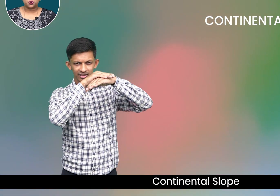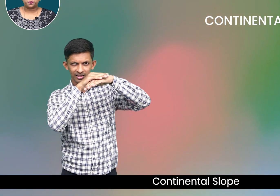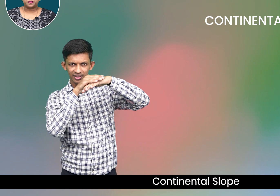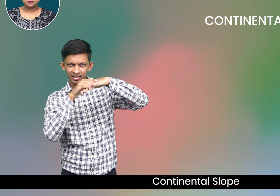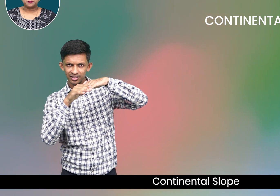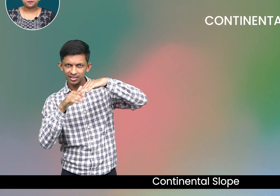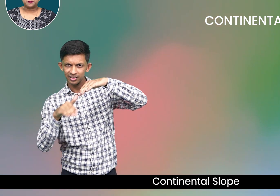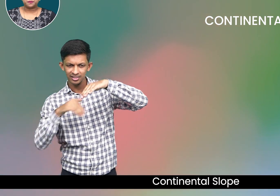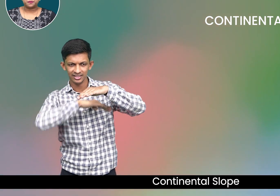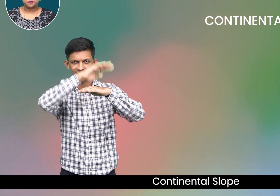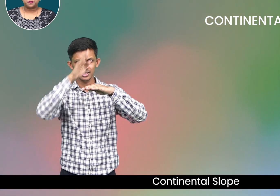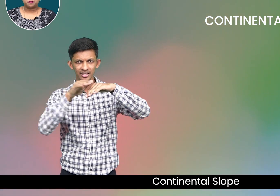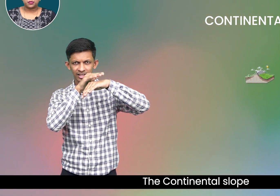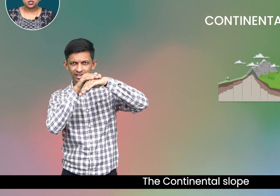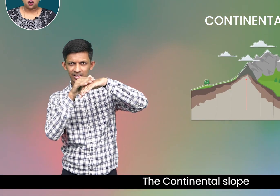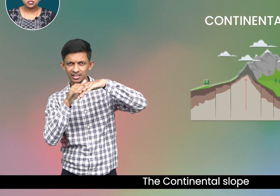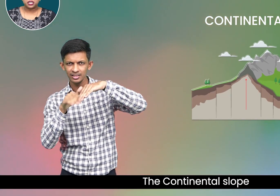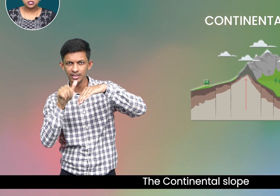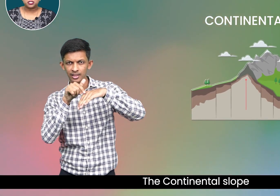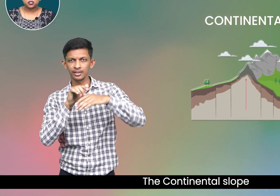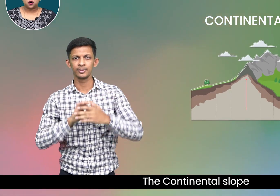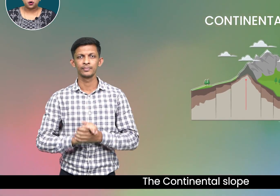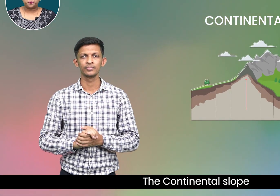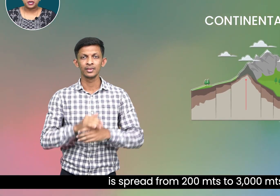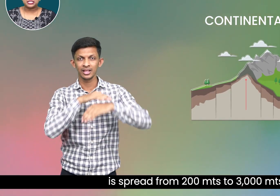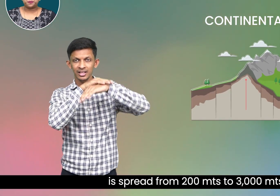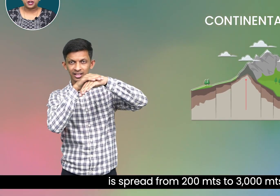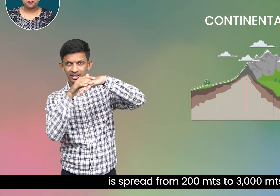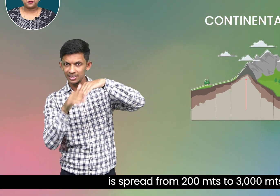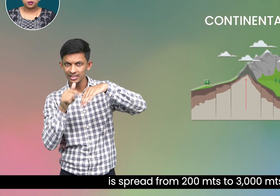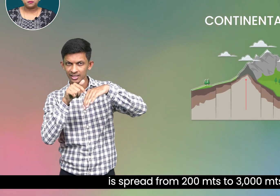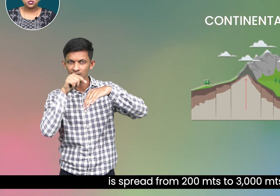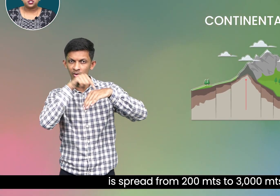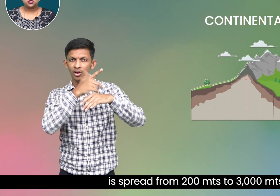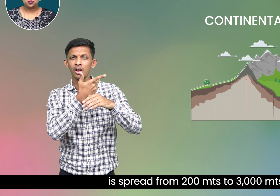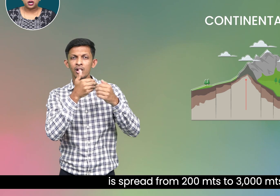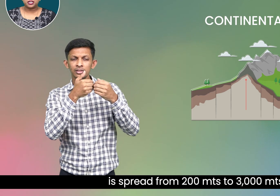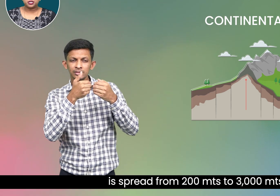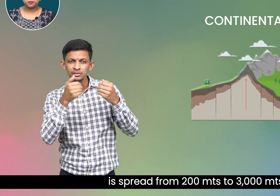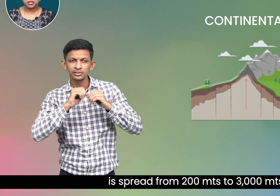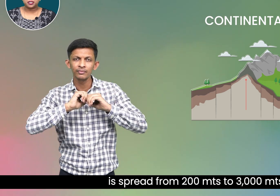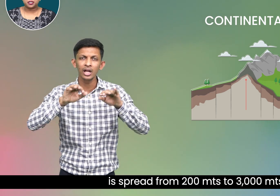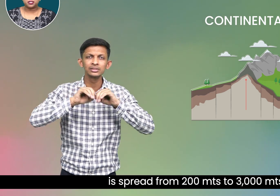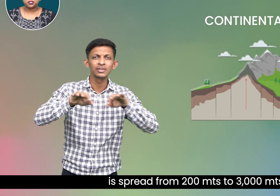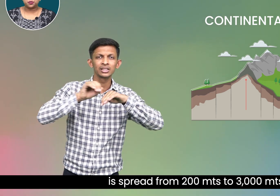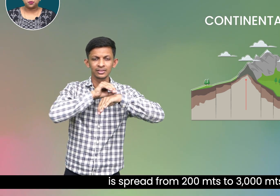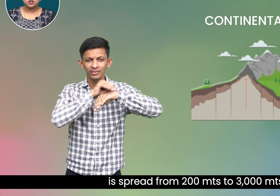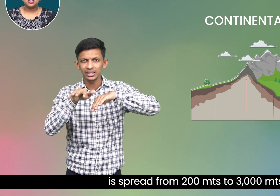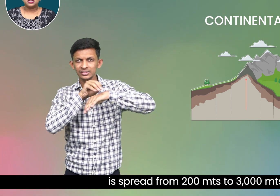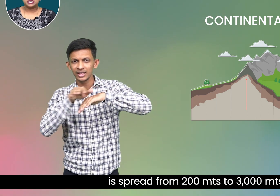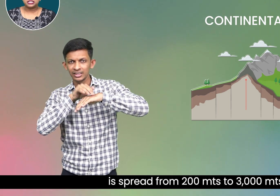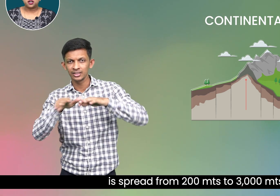Continental slope. The continental slope is spread from 200 meters